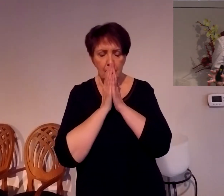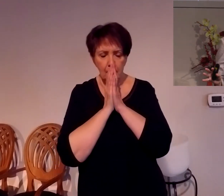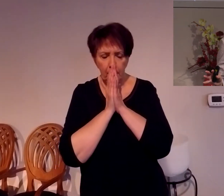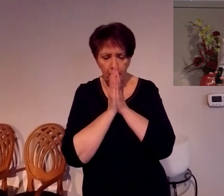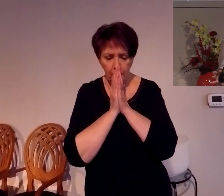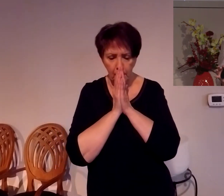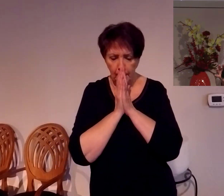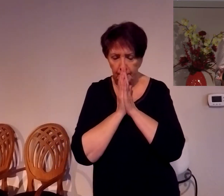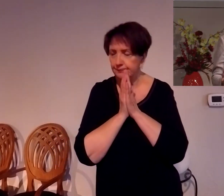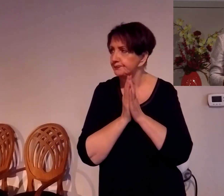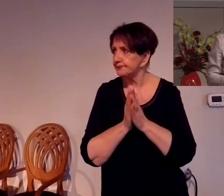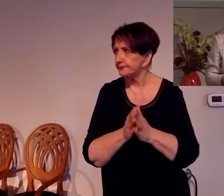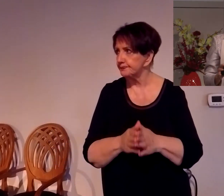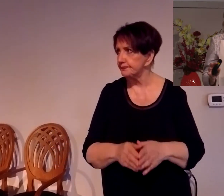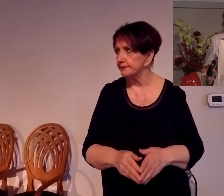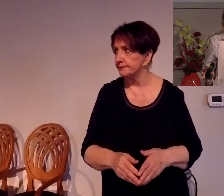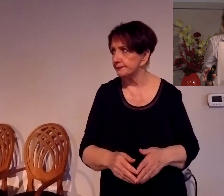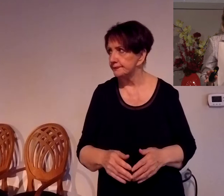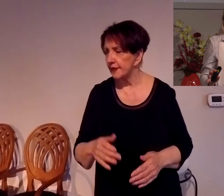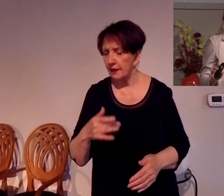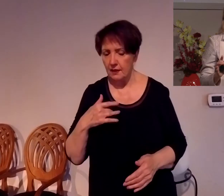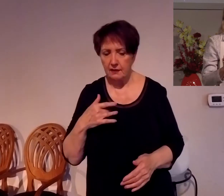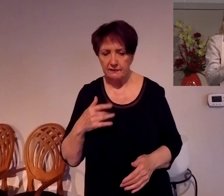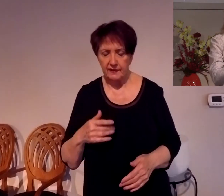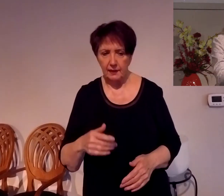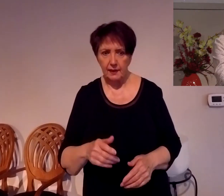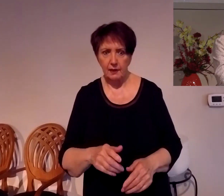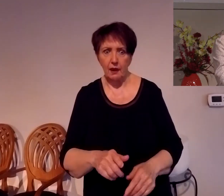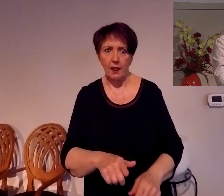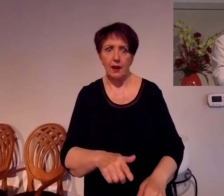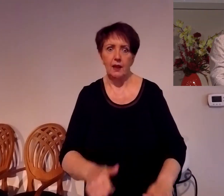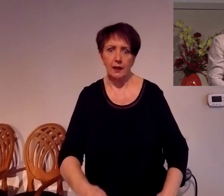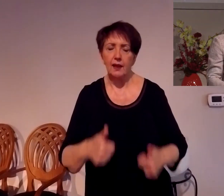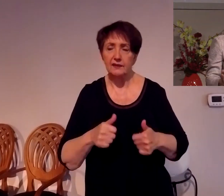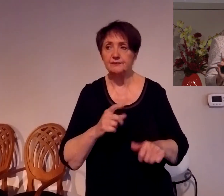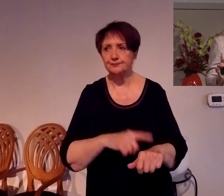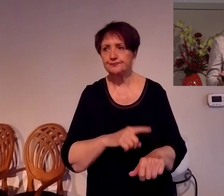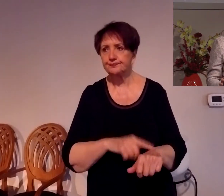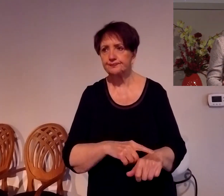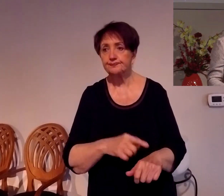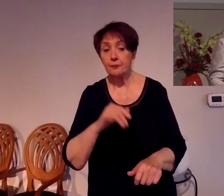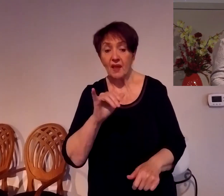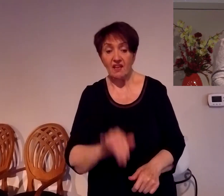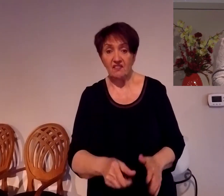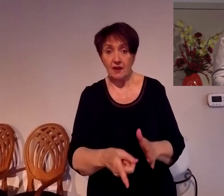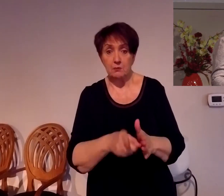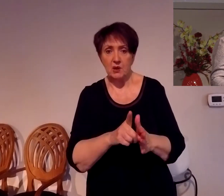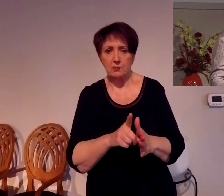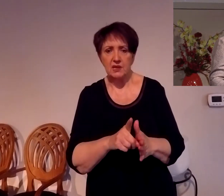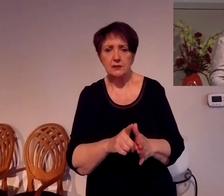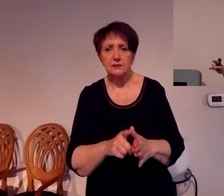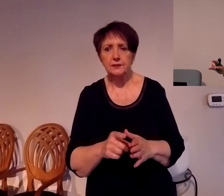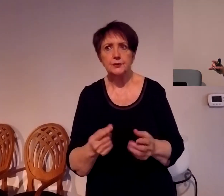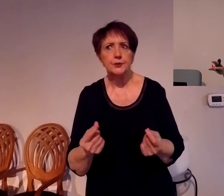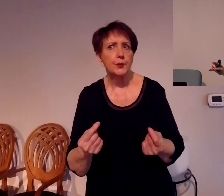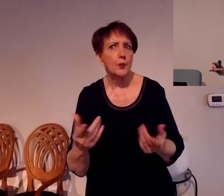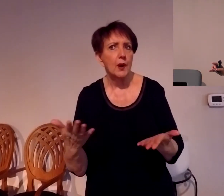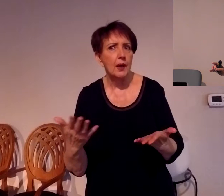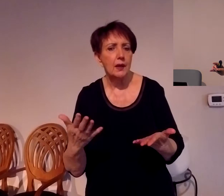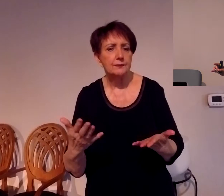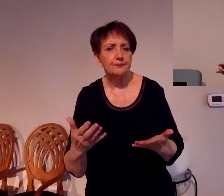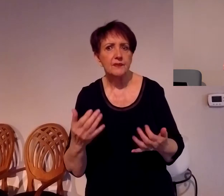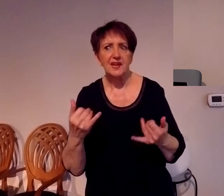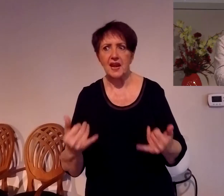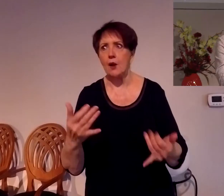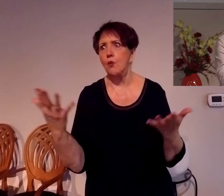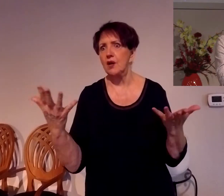Whatever that was, 10 seconds, I don't know, felt like a lifetime. So in that moment, the only thing I knew to do was go, "Now